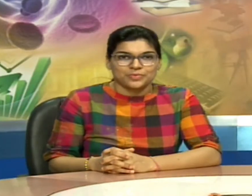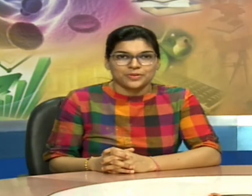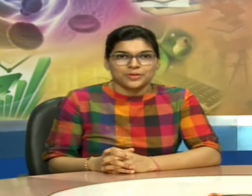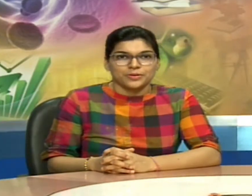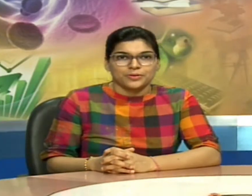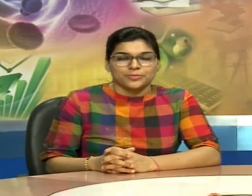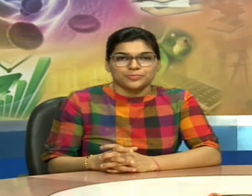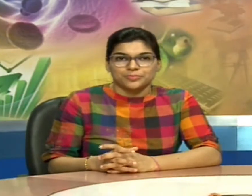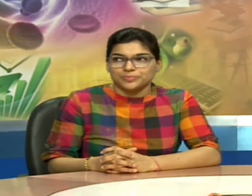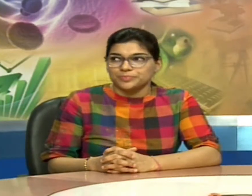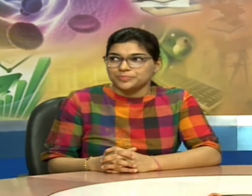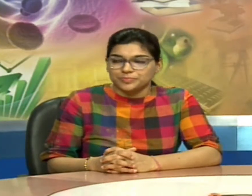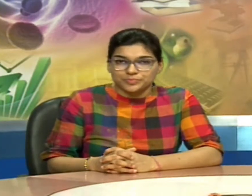times.